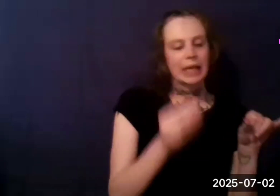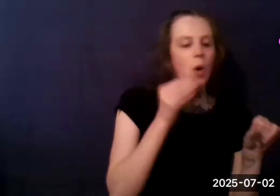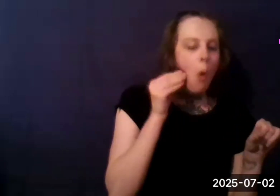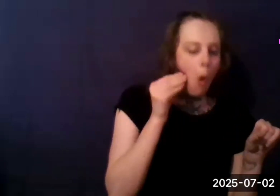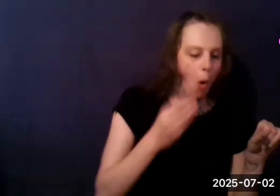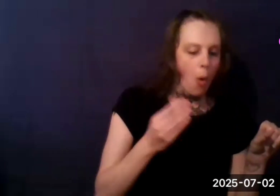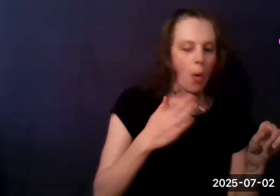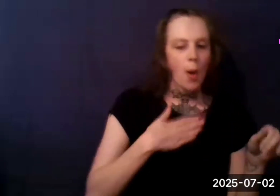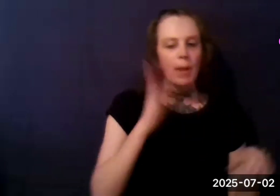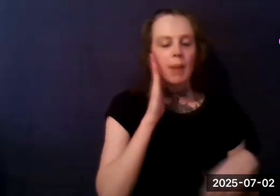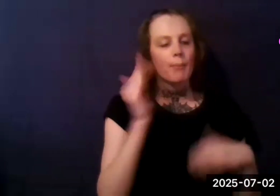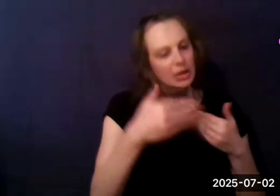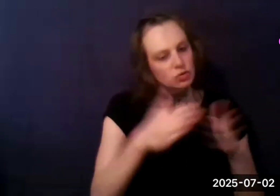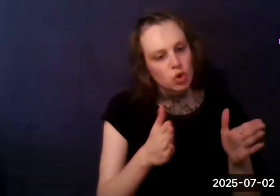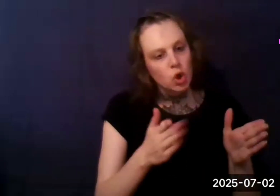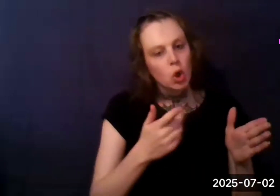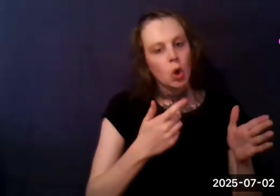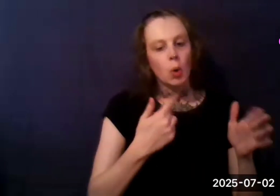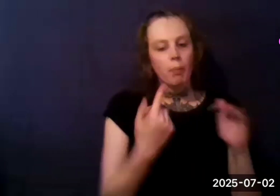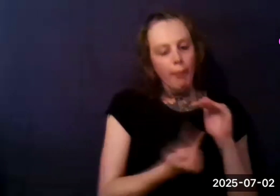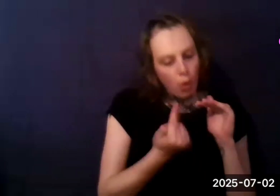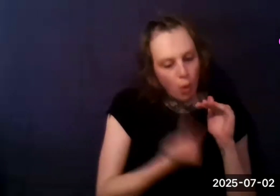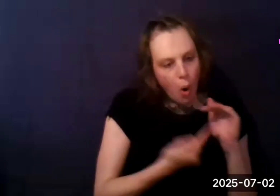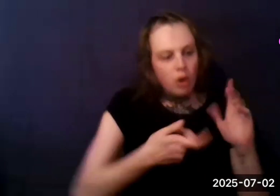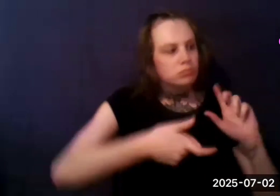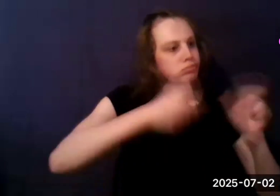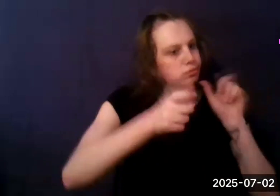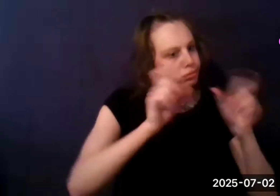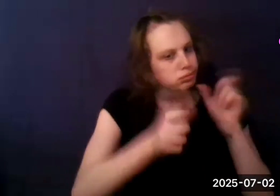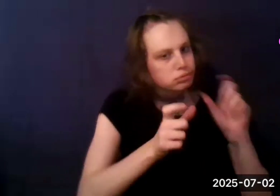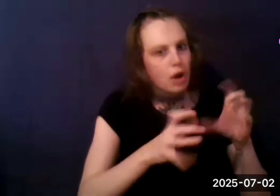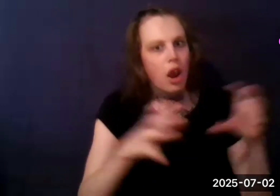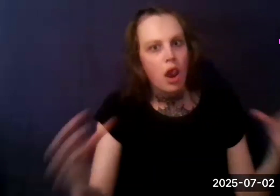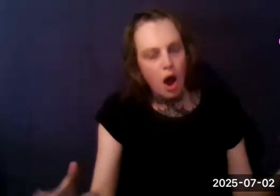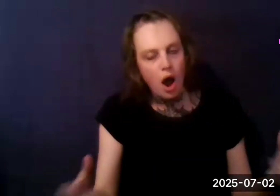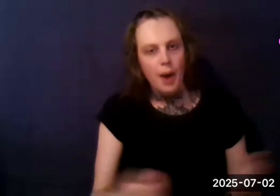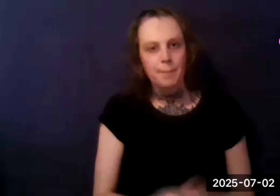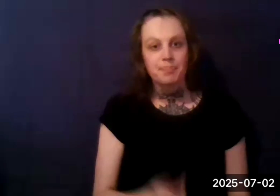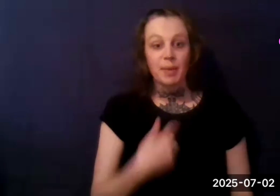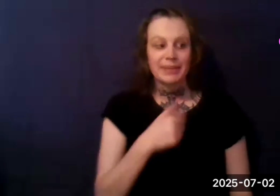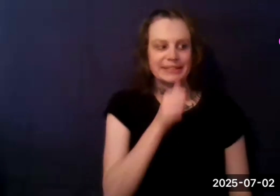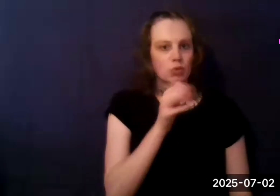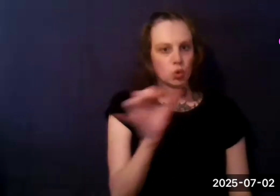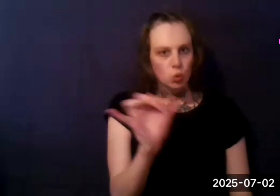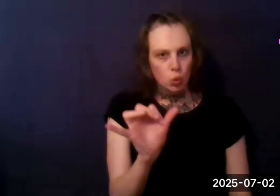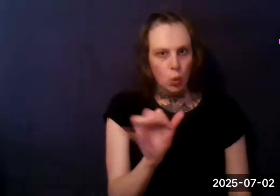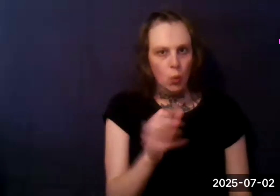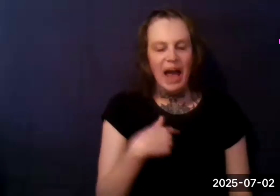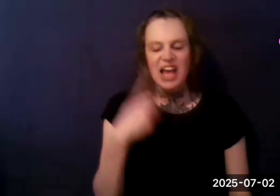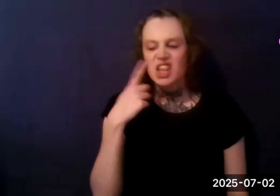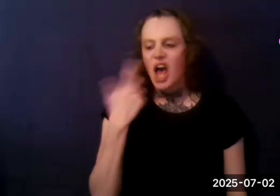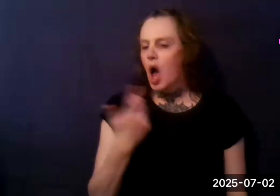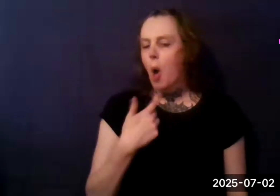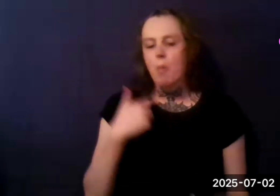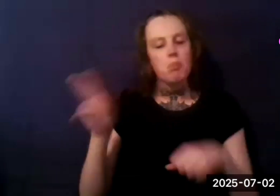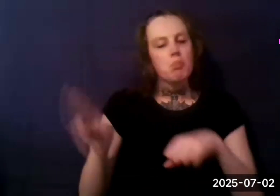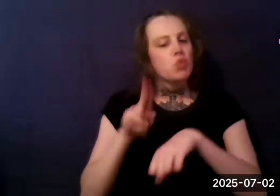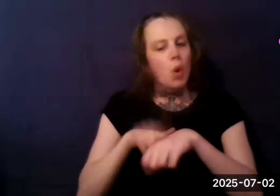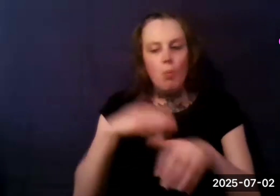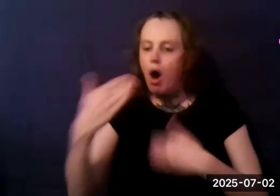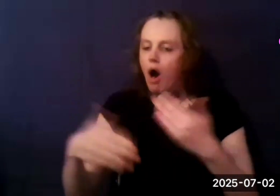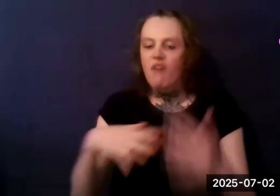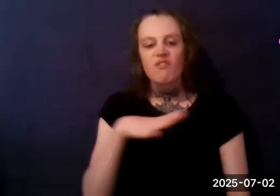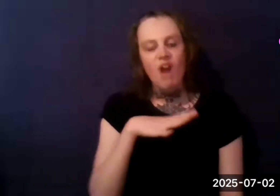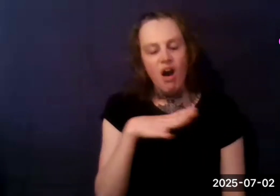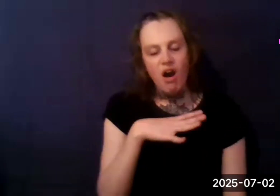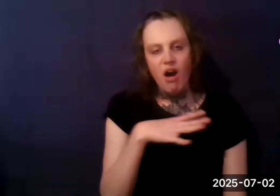wanted in secret. And I thought I had like a good balance of it. I thought it was normal